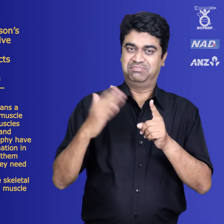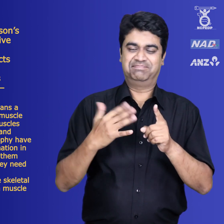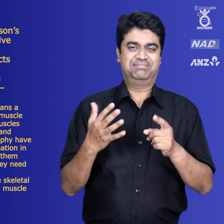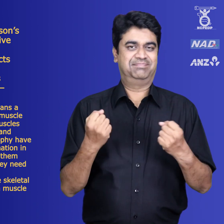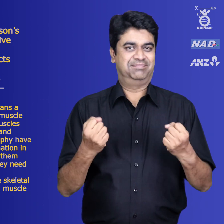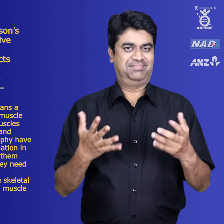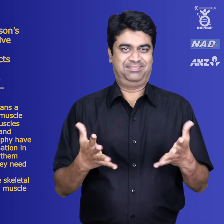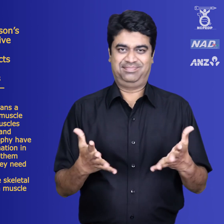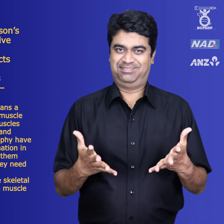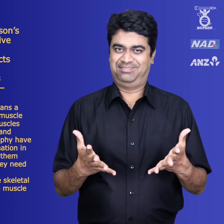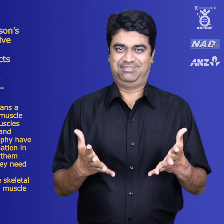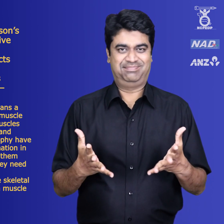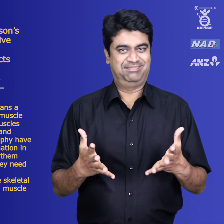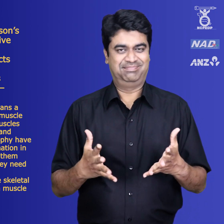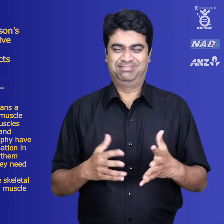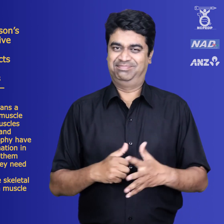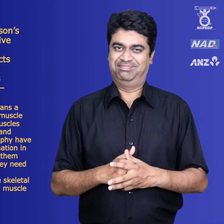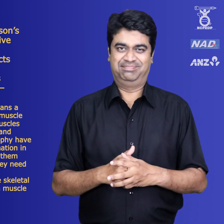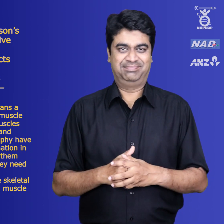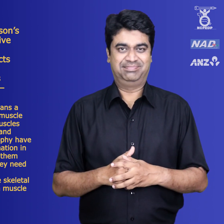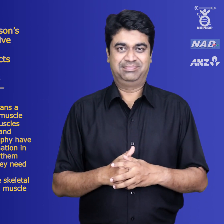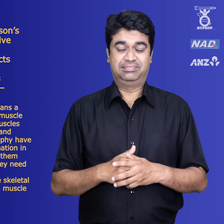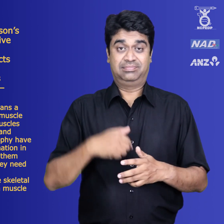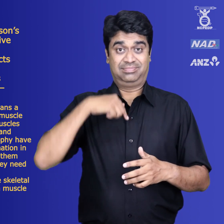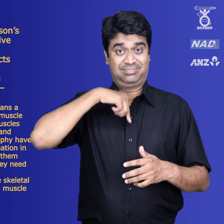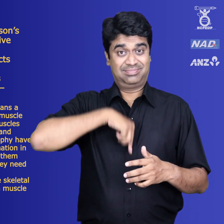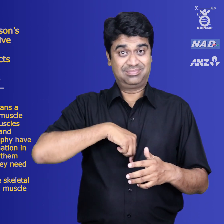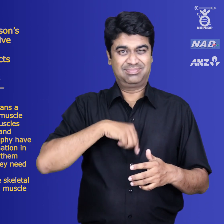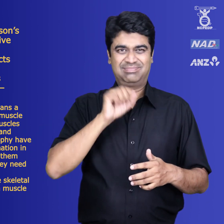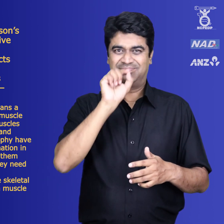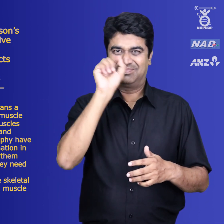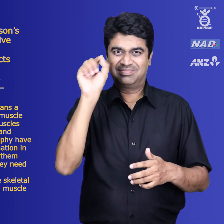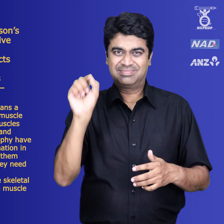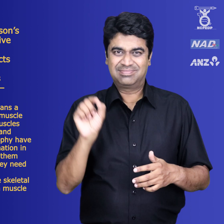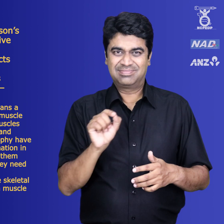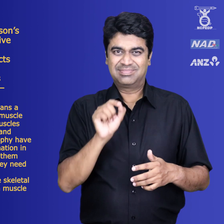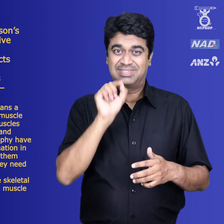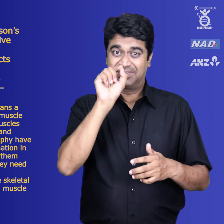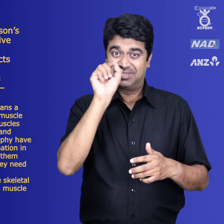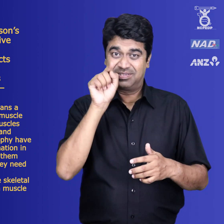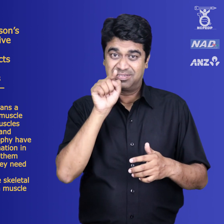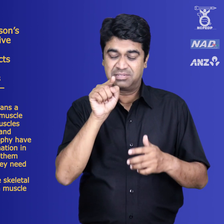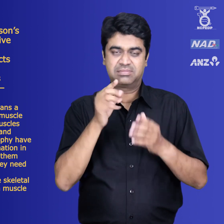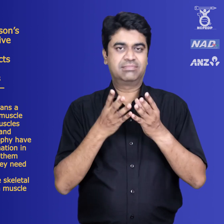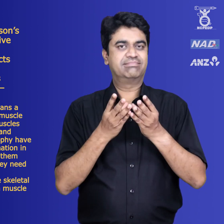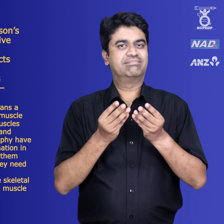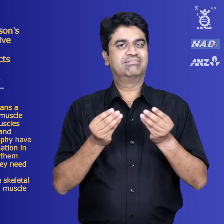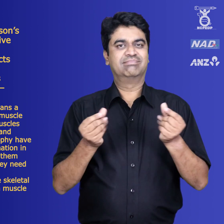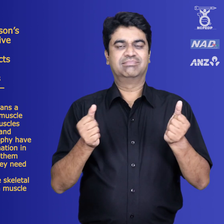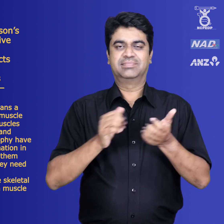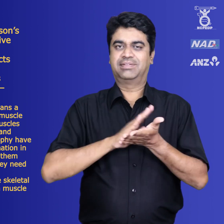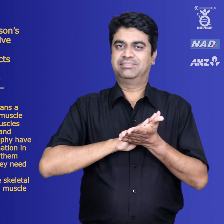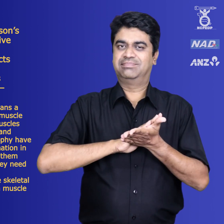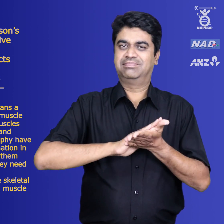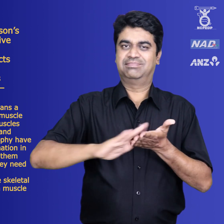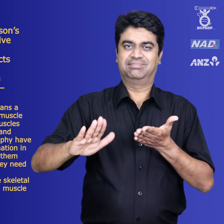muscles. It is characterized by progressive skeletal muscle weakness, defects in